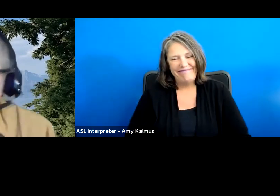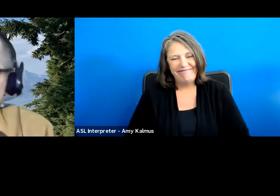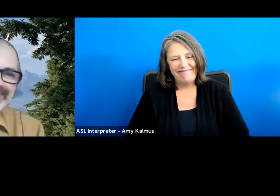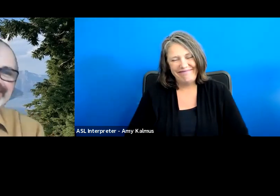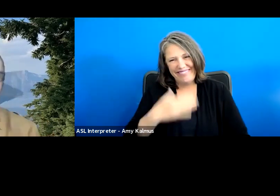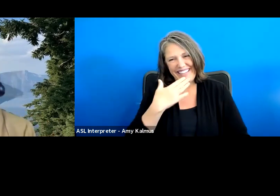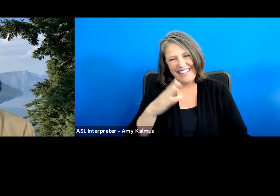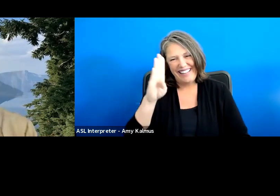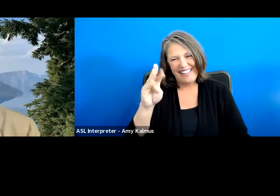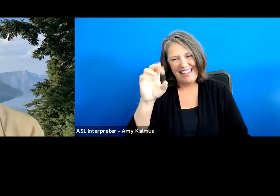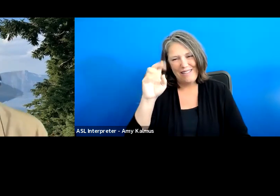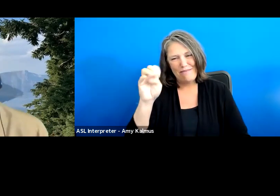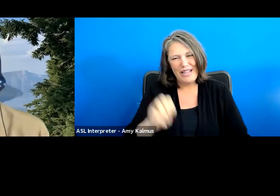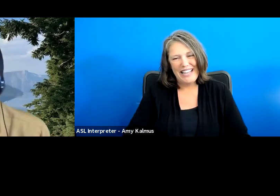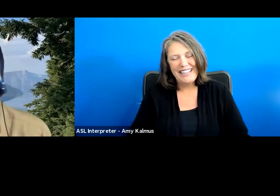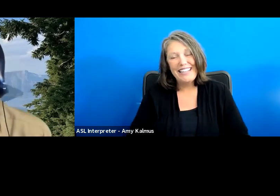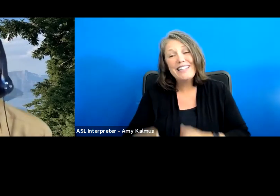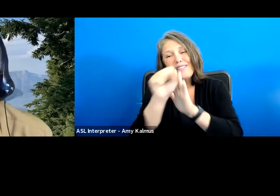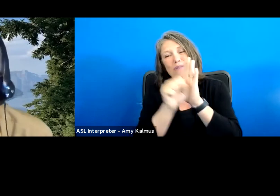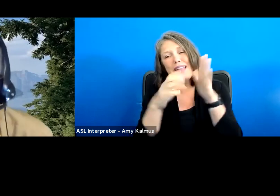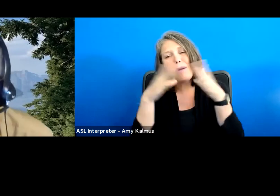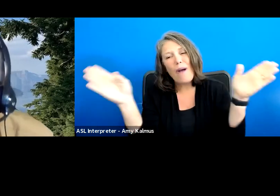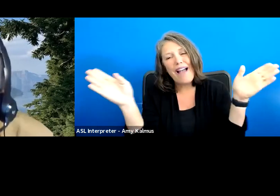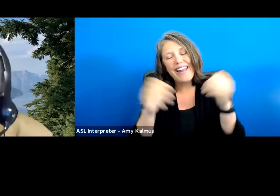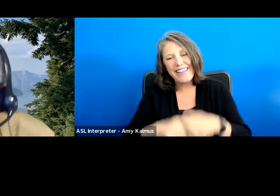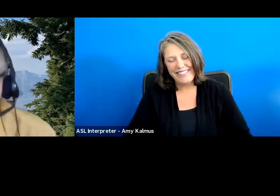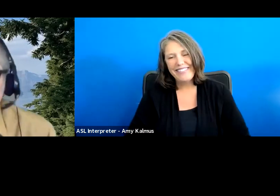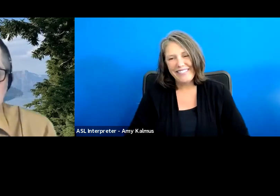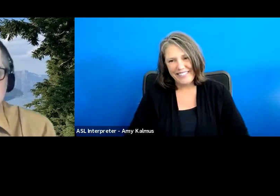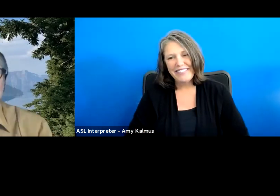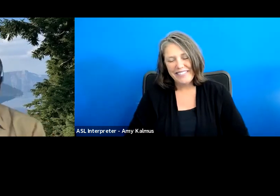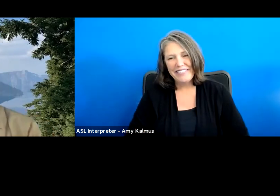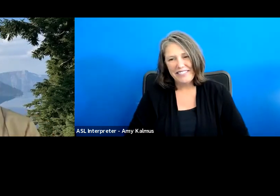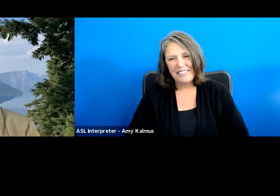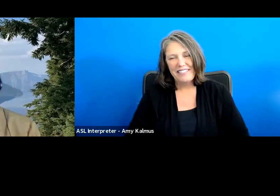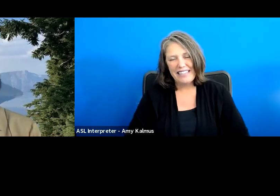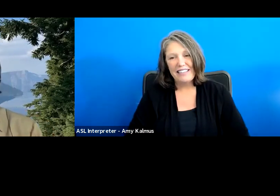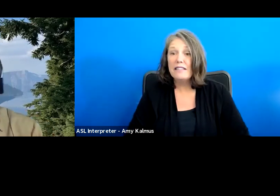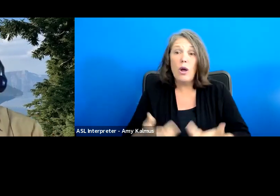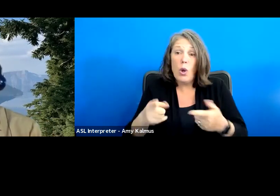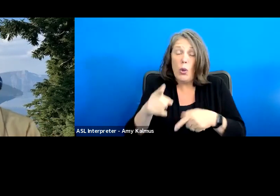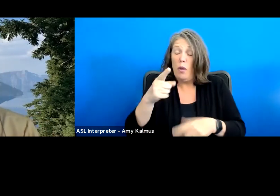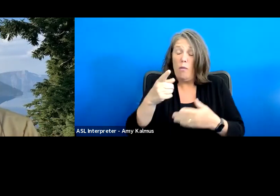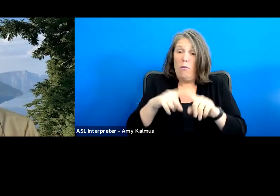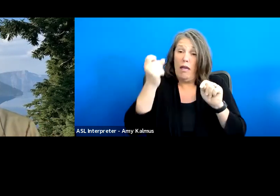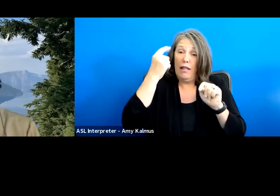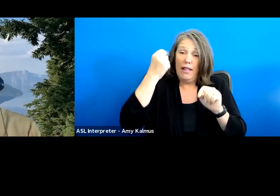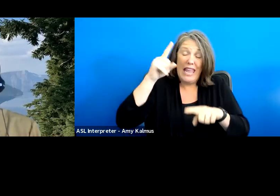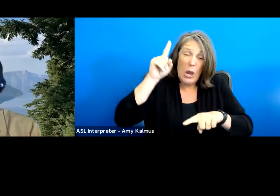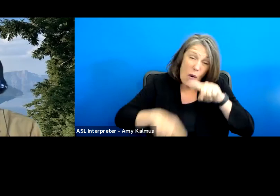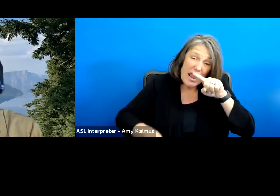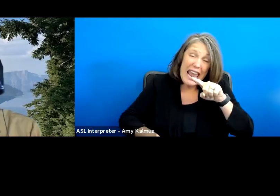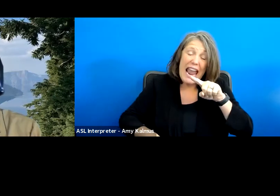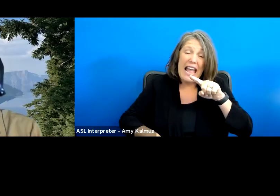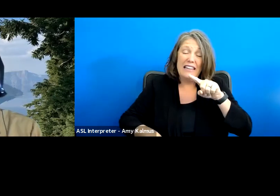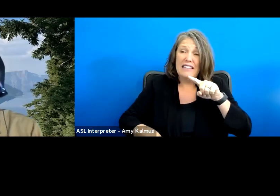Thank you, Brooke. So statewide. And so, however, you cannot, by nature of